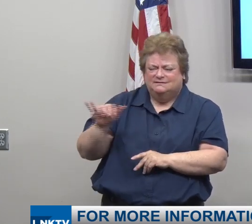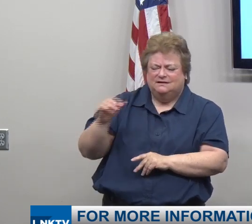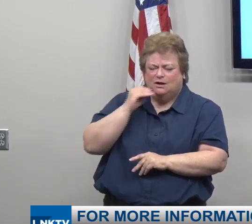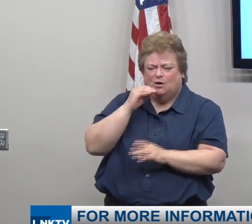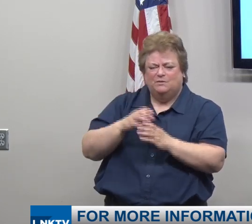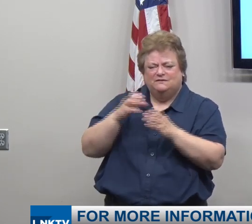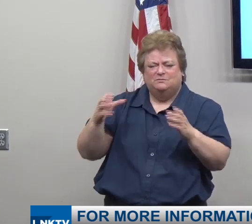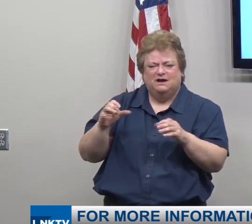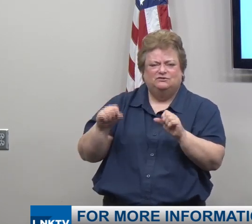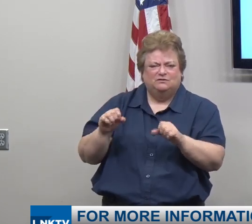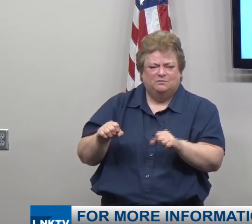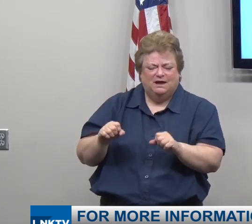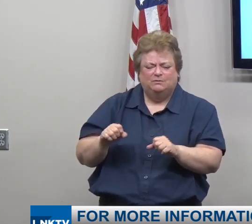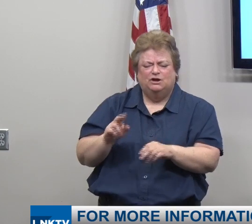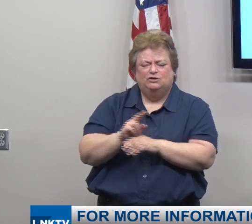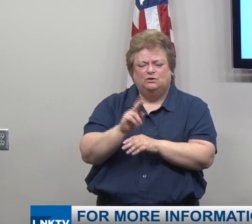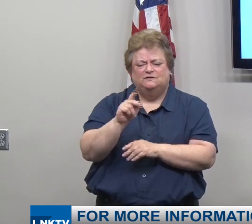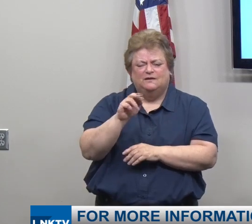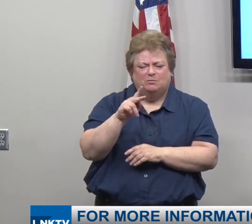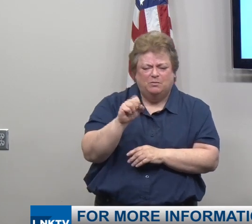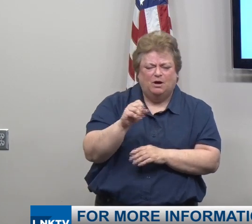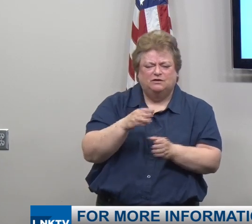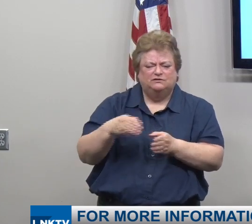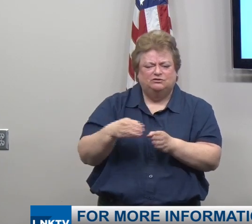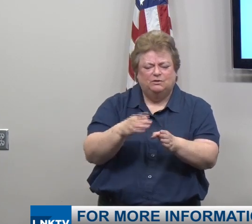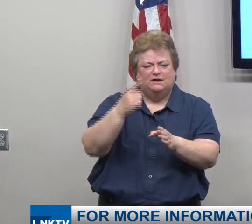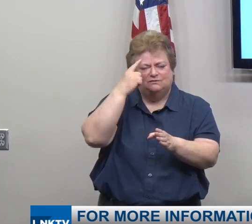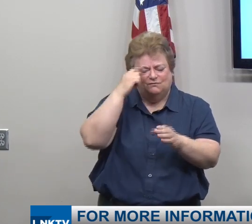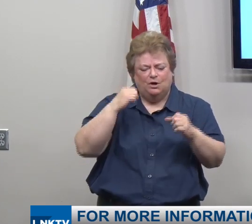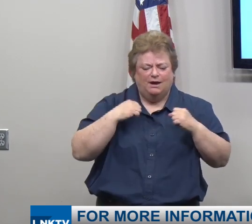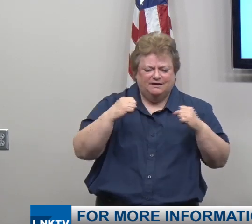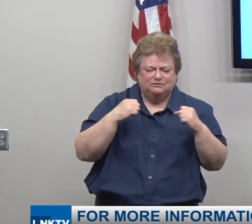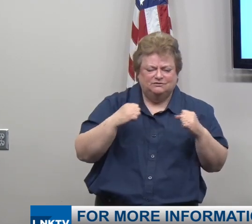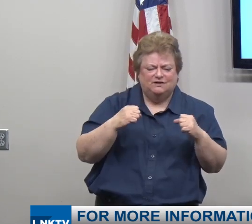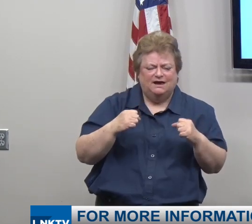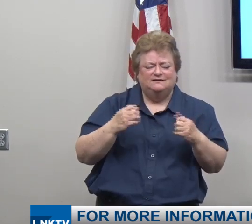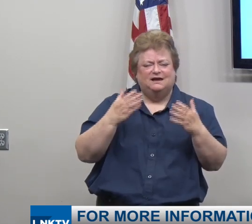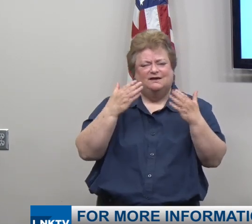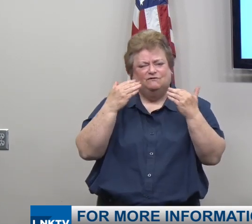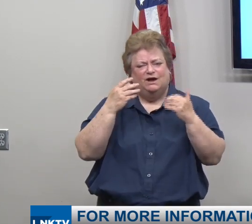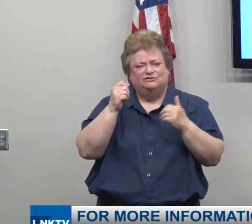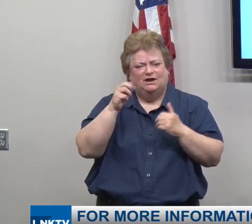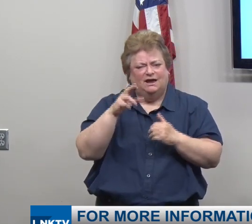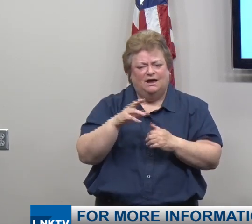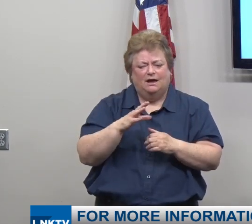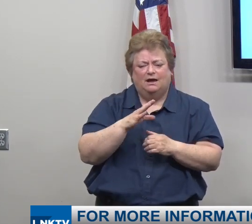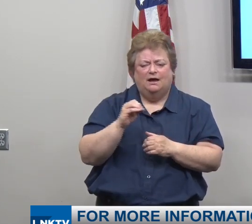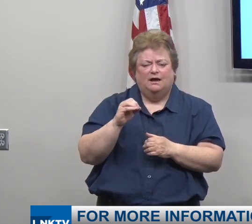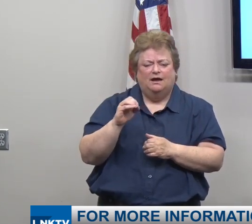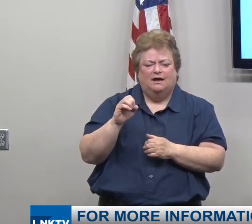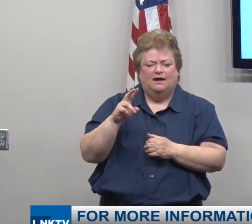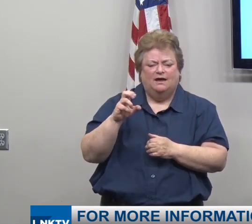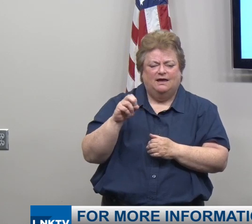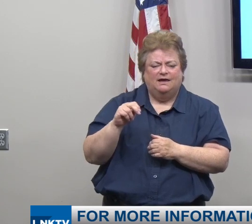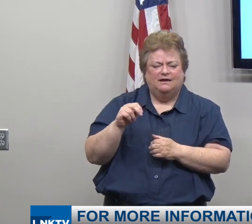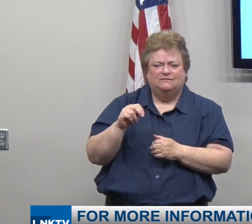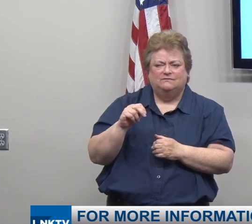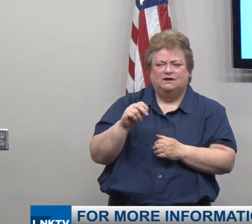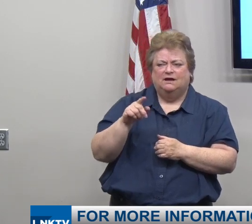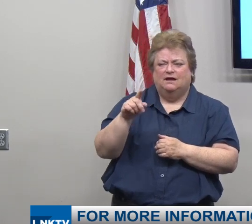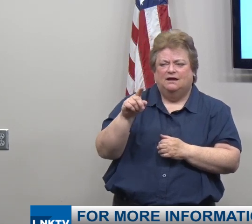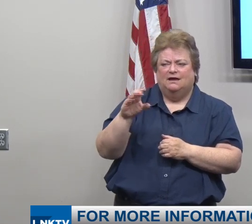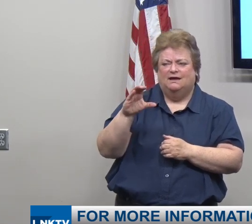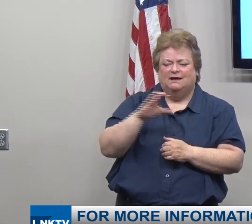as possible, really just using our parks and trails as a means of getting some exercise and fresh air. Or as, you know, even Councilwoman Washington mentioned,